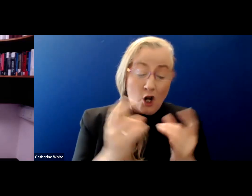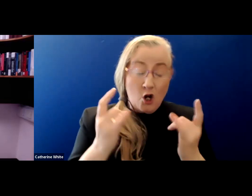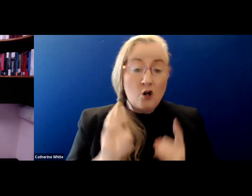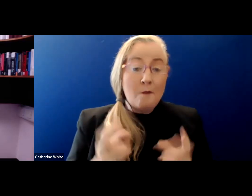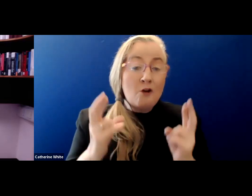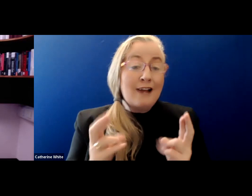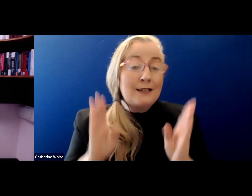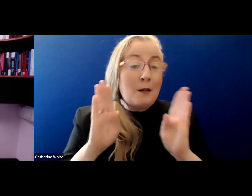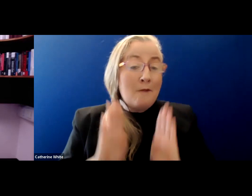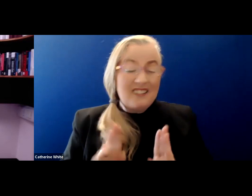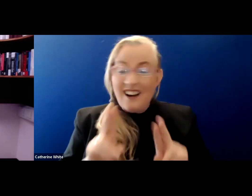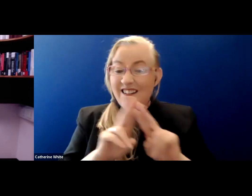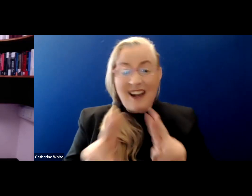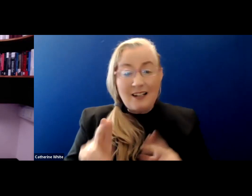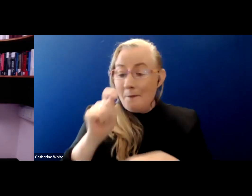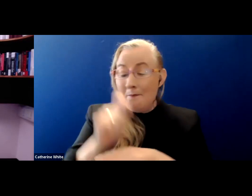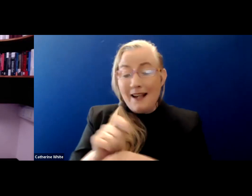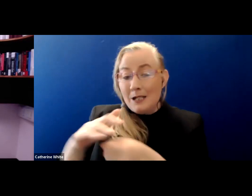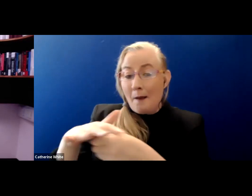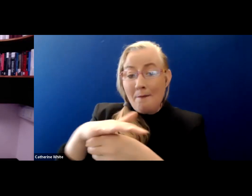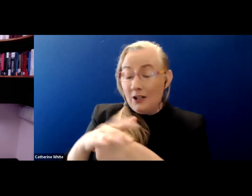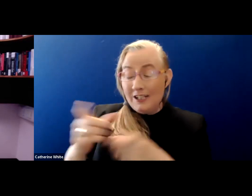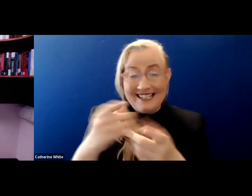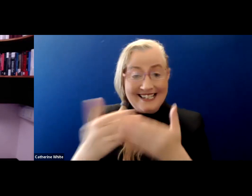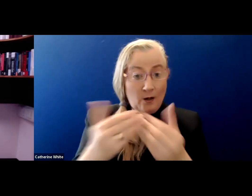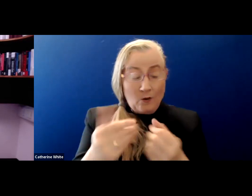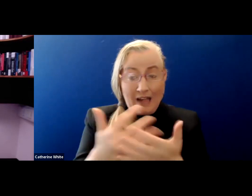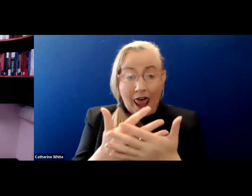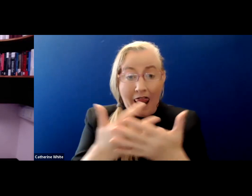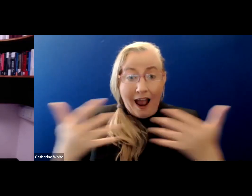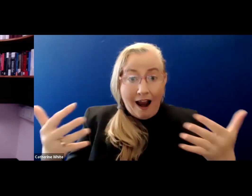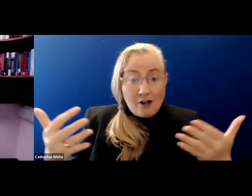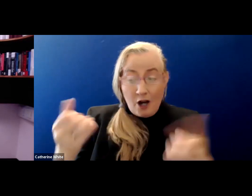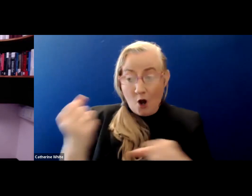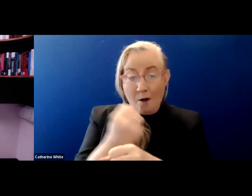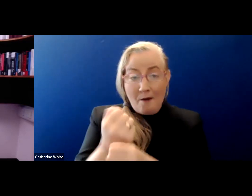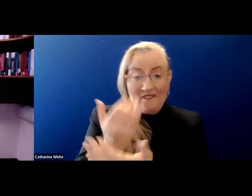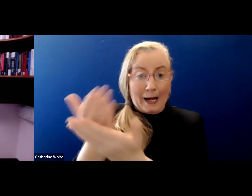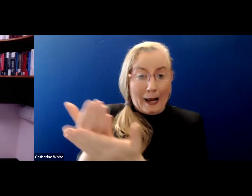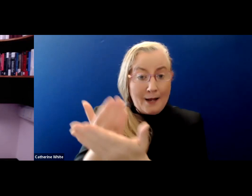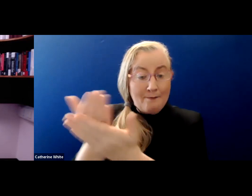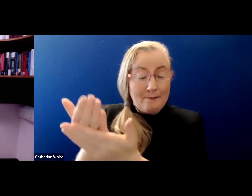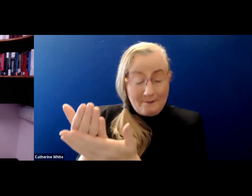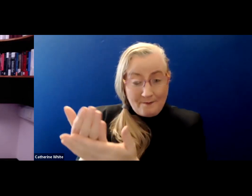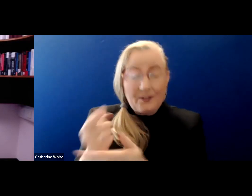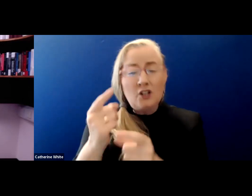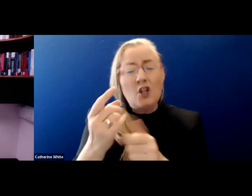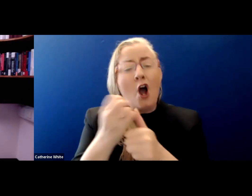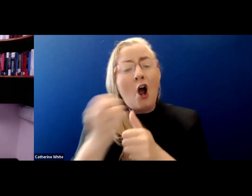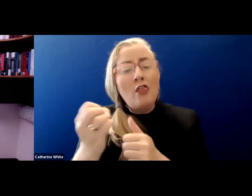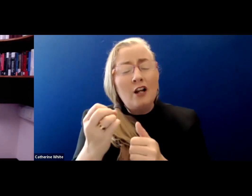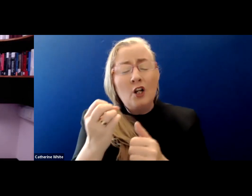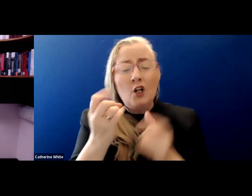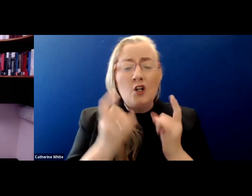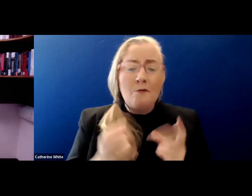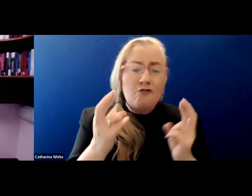are not necessarily best placed to deal with large numbers of claims. Other human rights bodies, international courts,